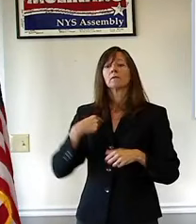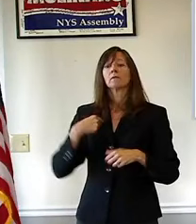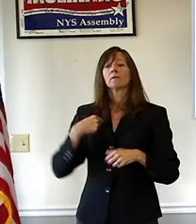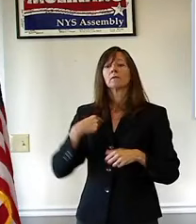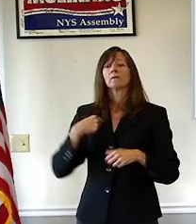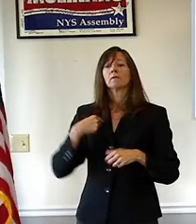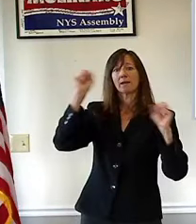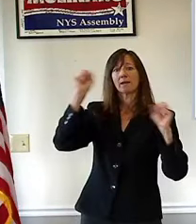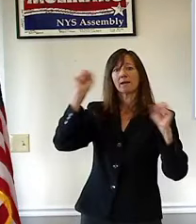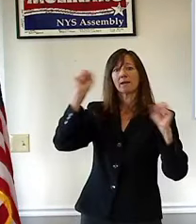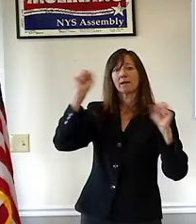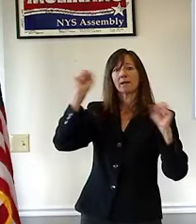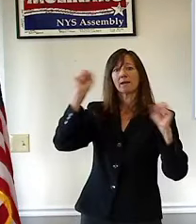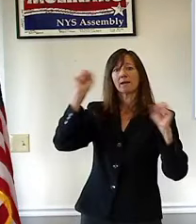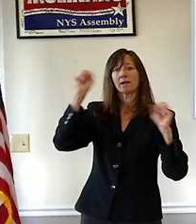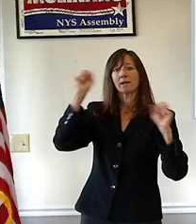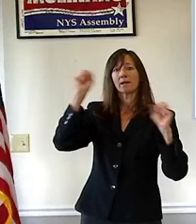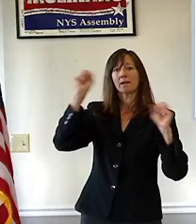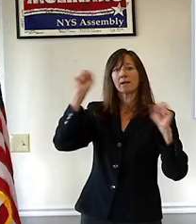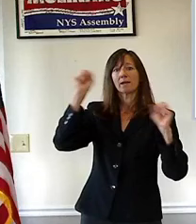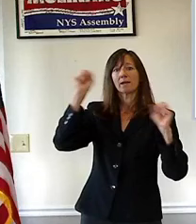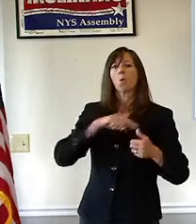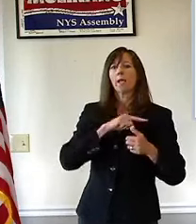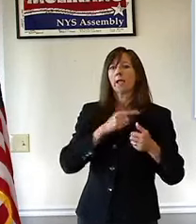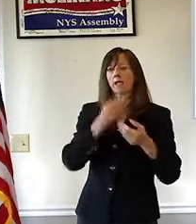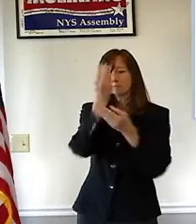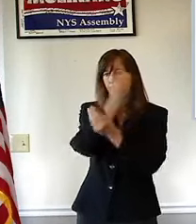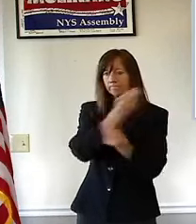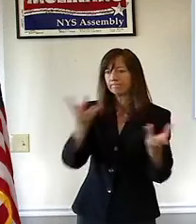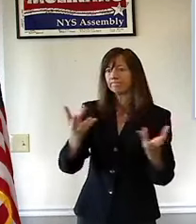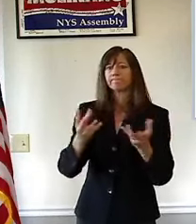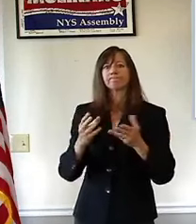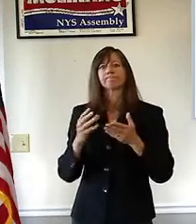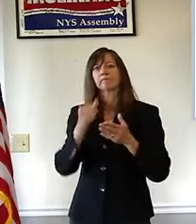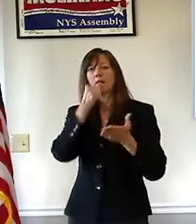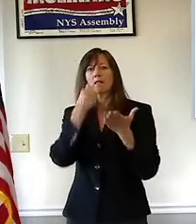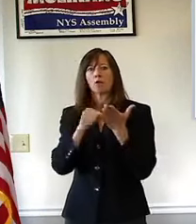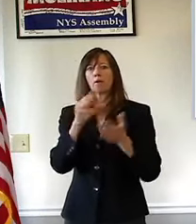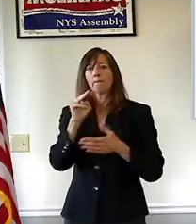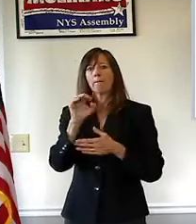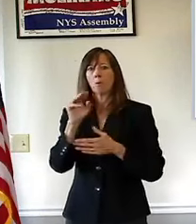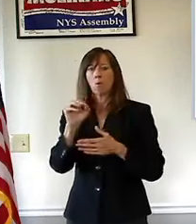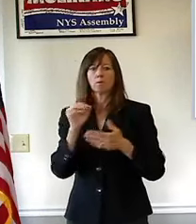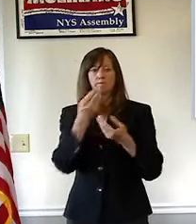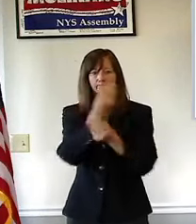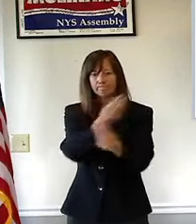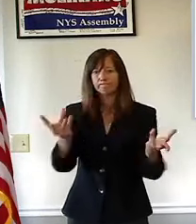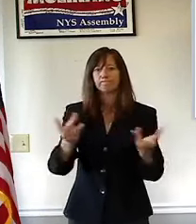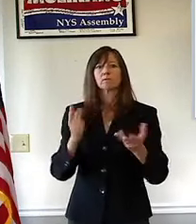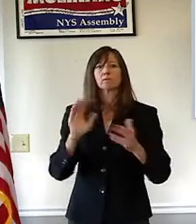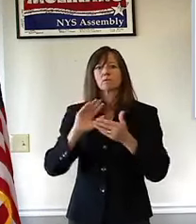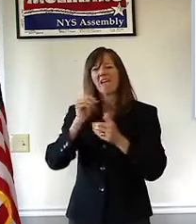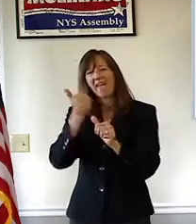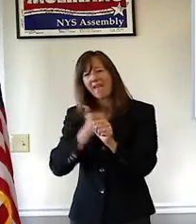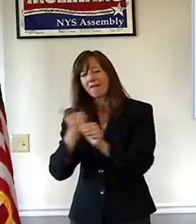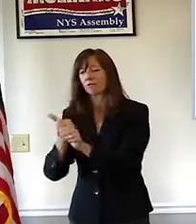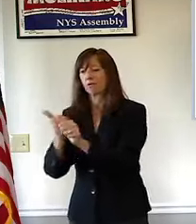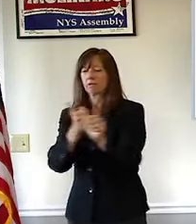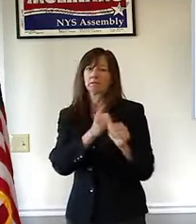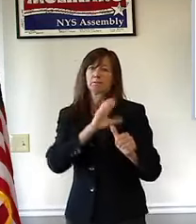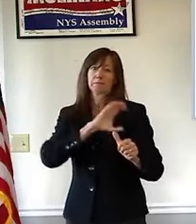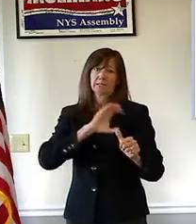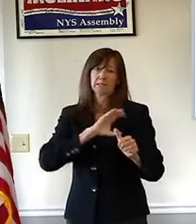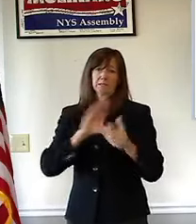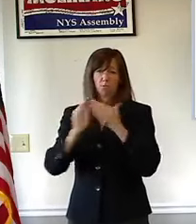directly to every town, village, and city in Dutchess, and every police agency in Dutchess. That memo included what was and is